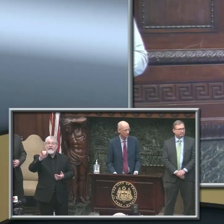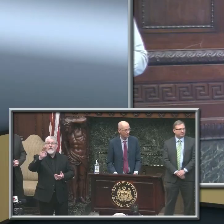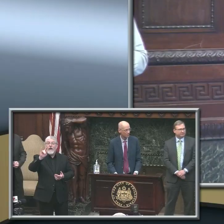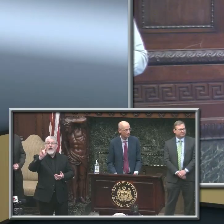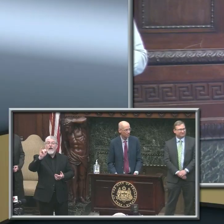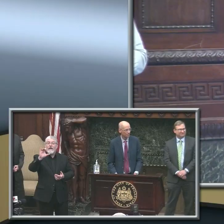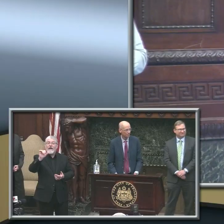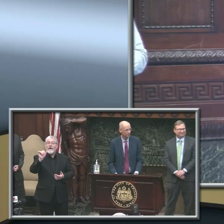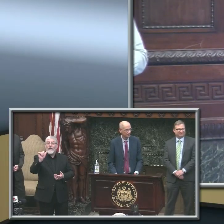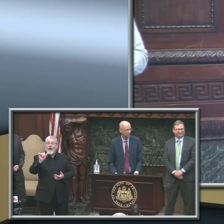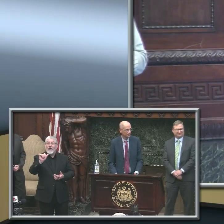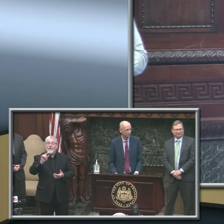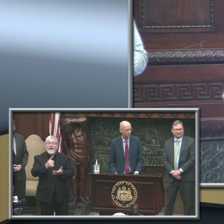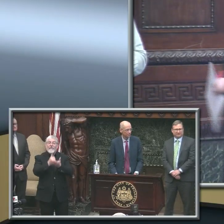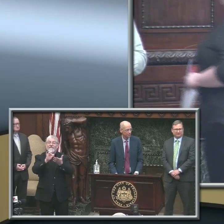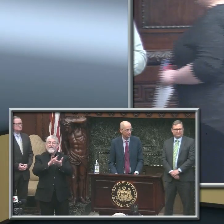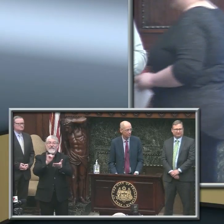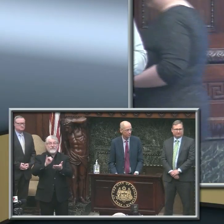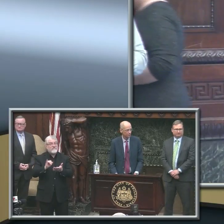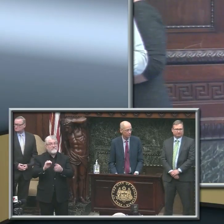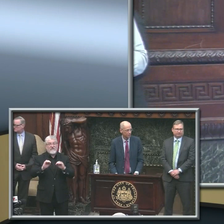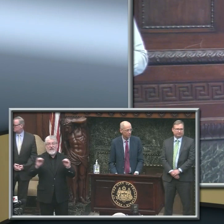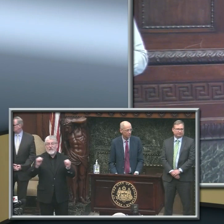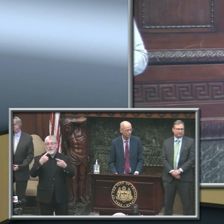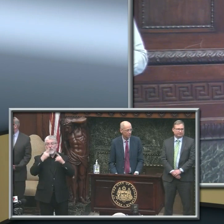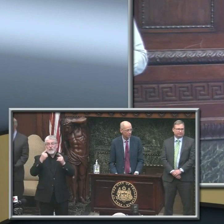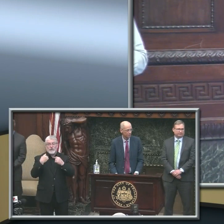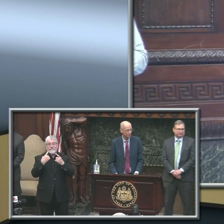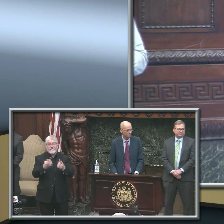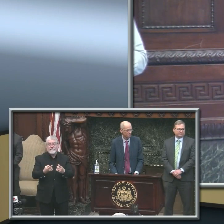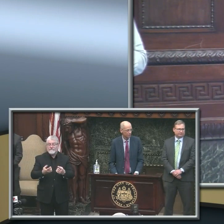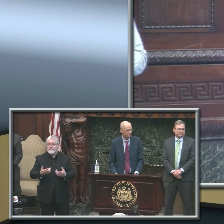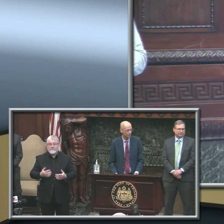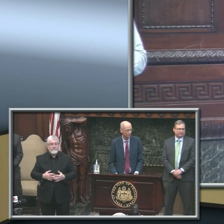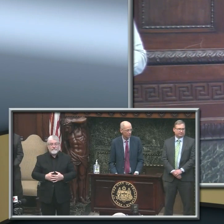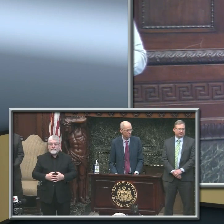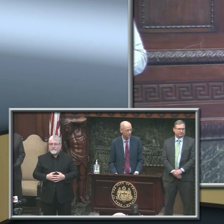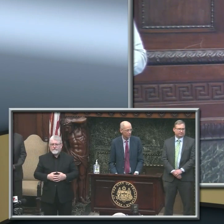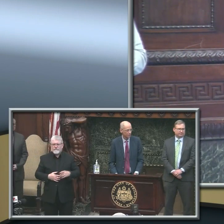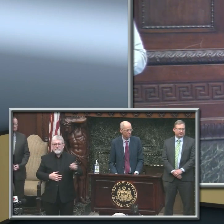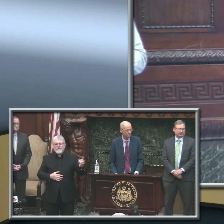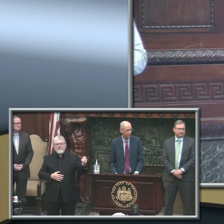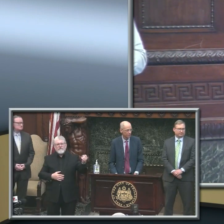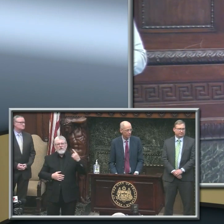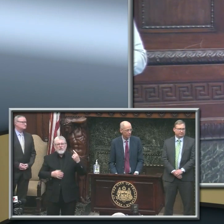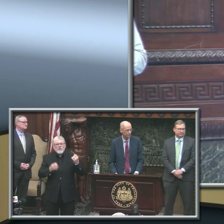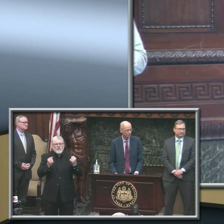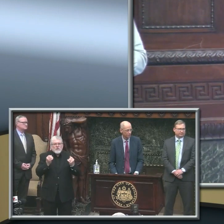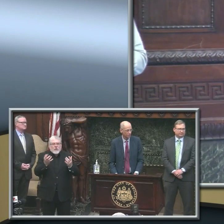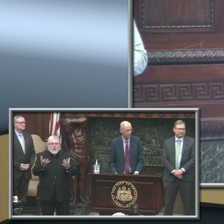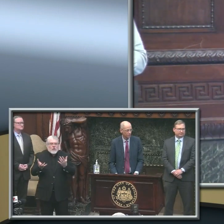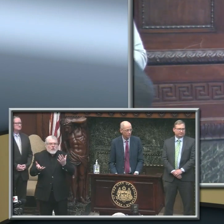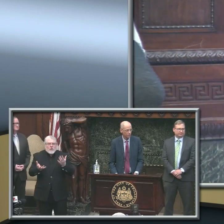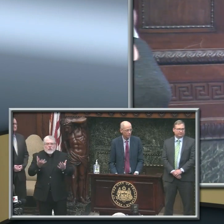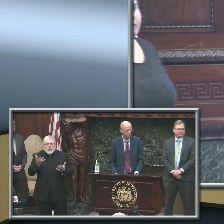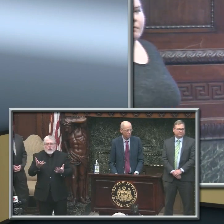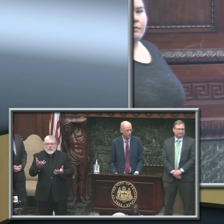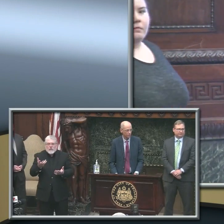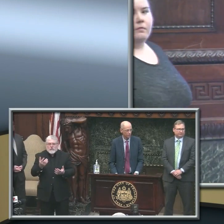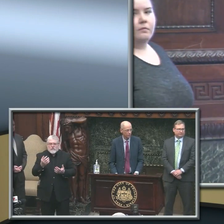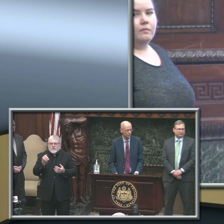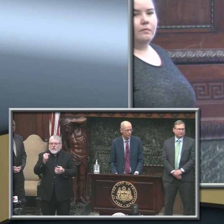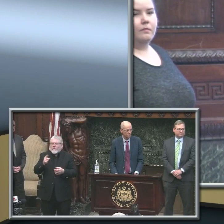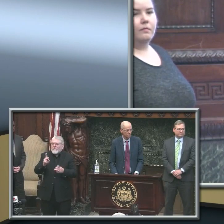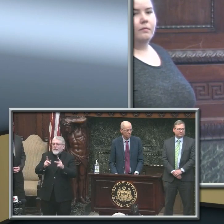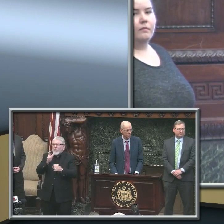and not a scientist. Right. But what are you treating people with who have tested positive to make sure that